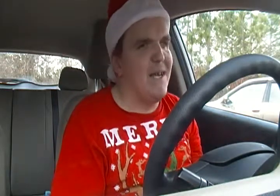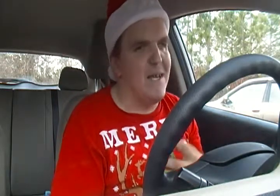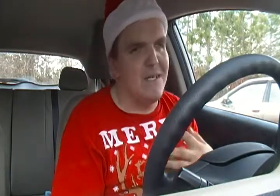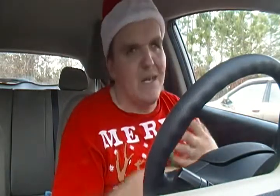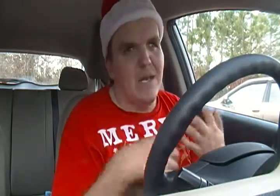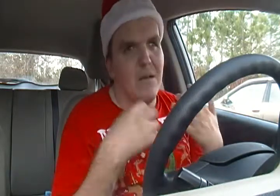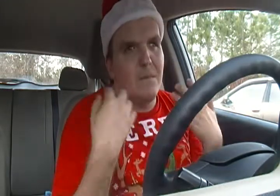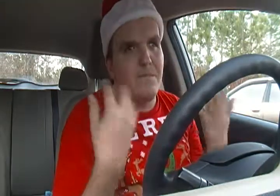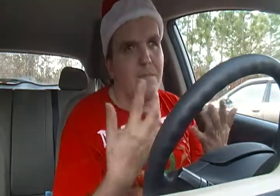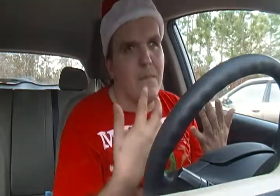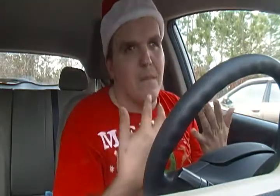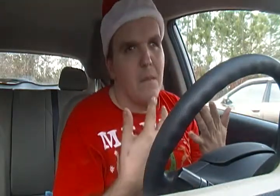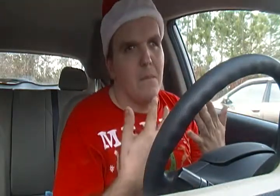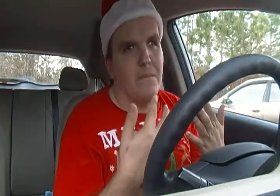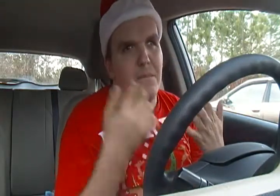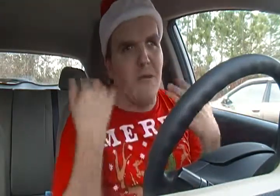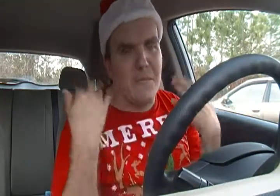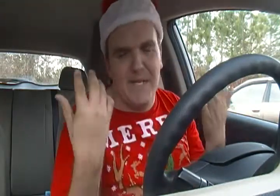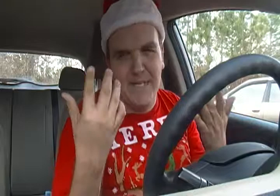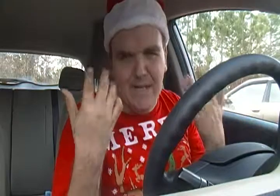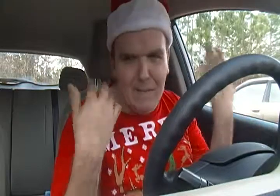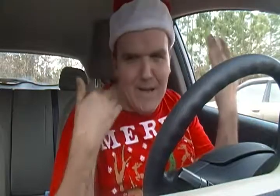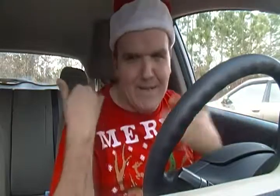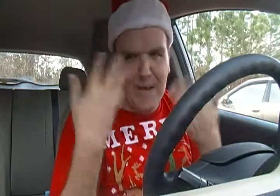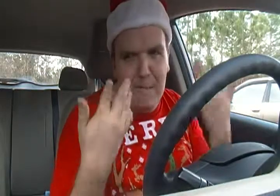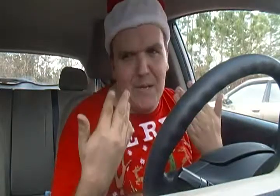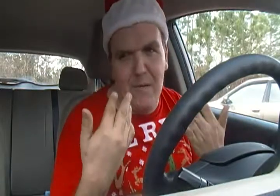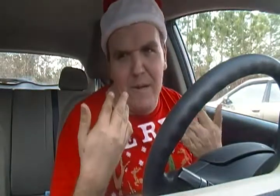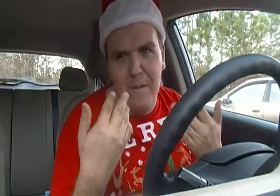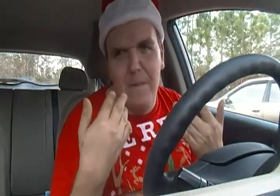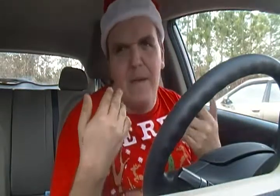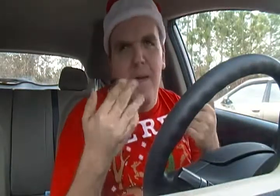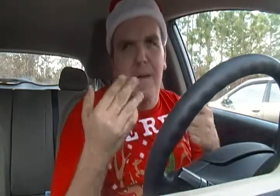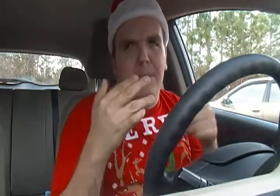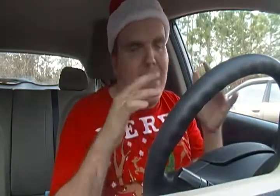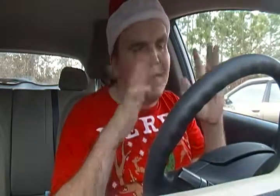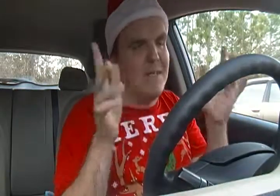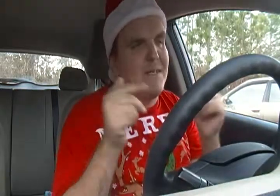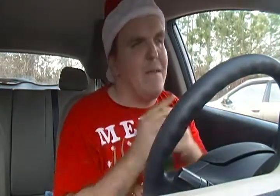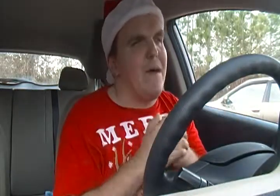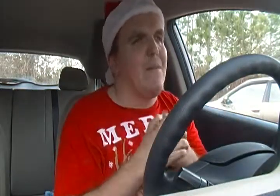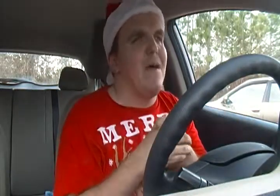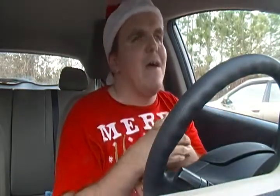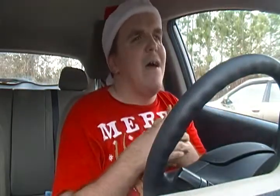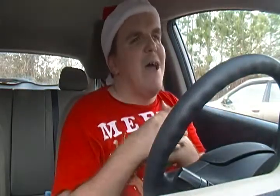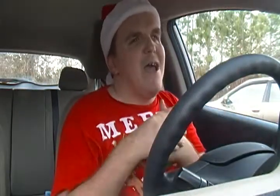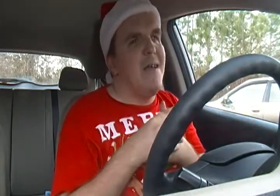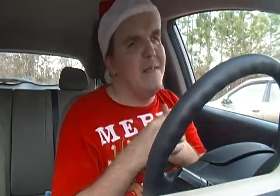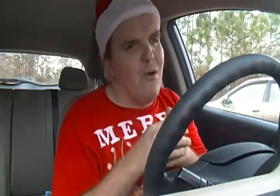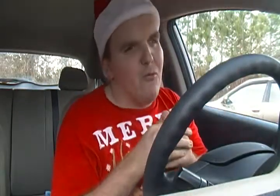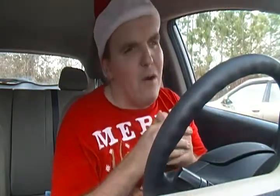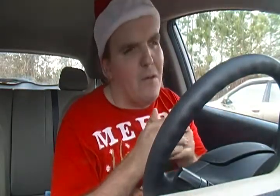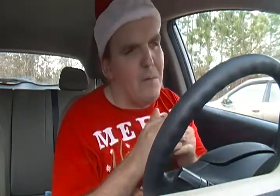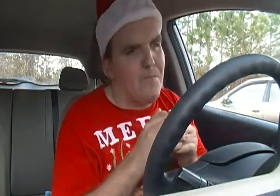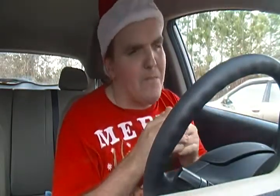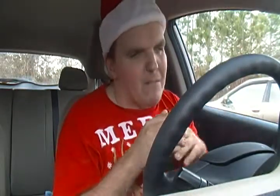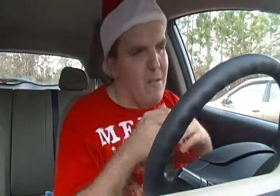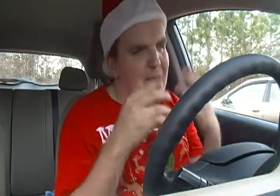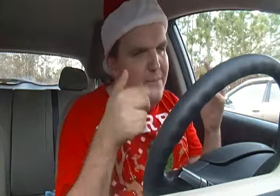he says ralphie sees this as an opportunity i just say that and so um movie